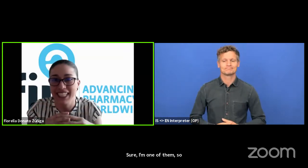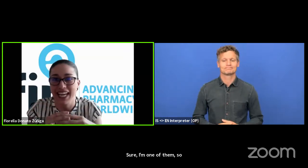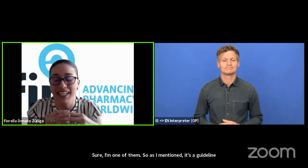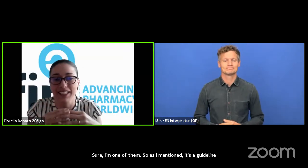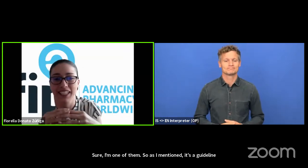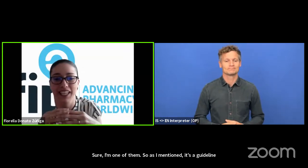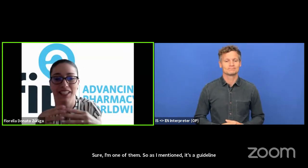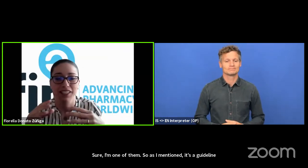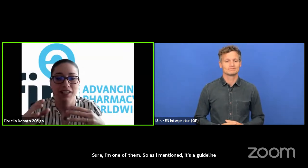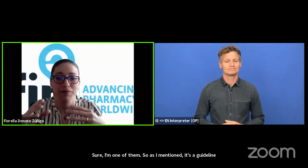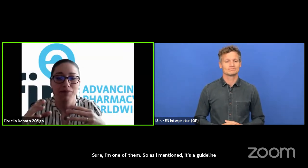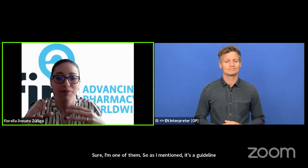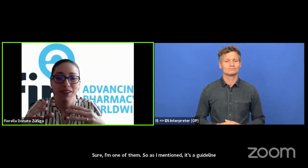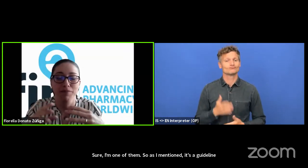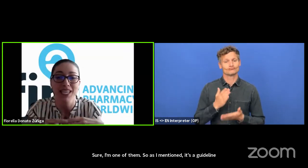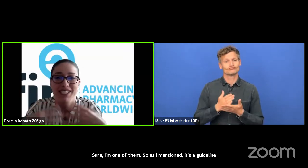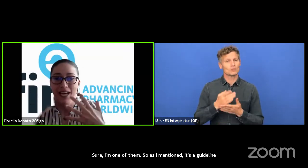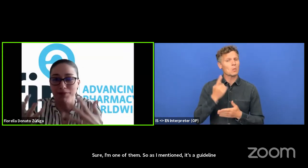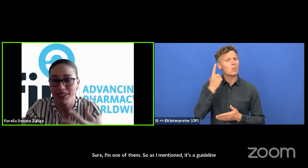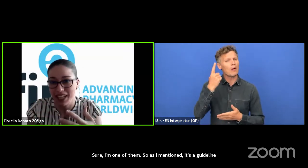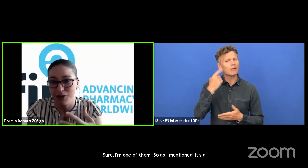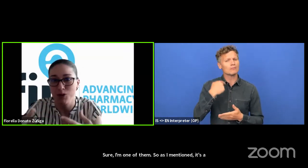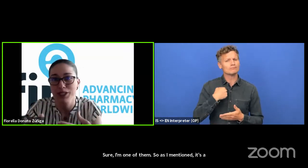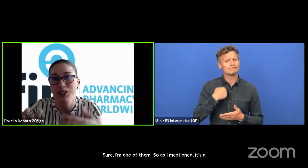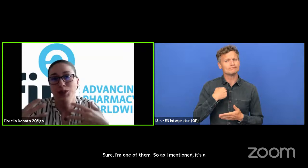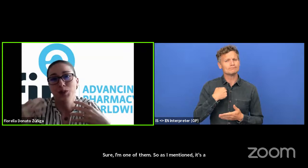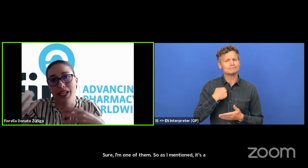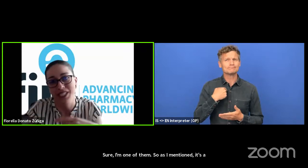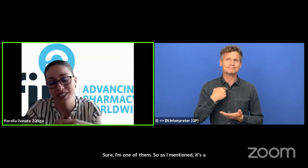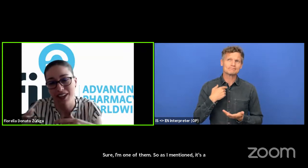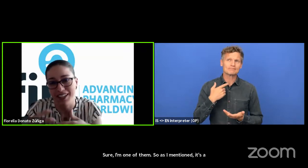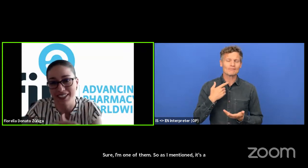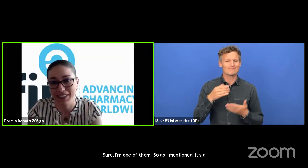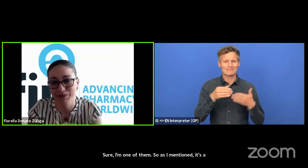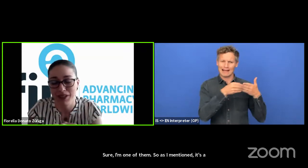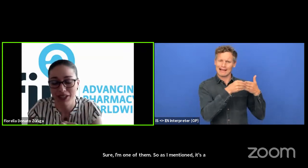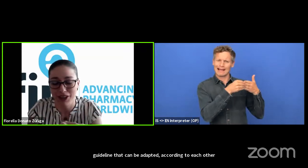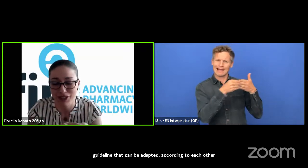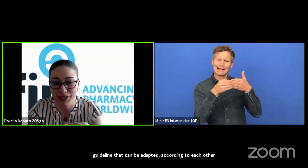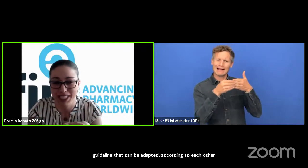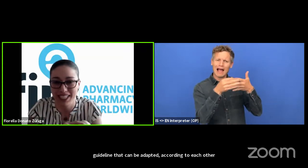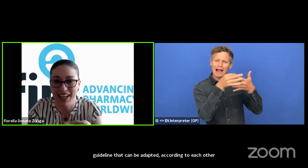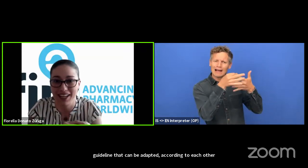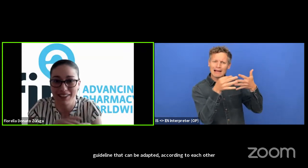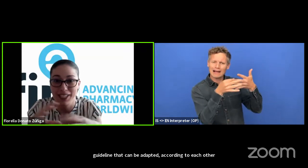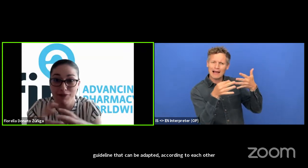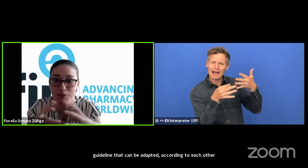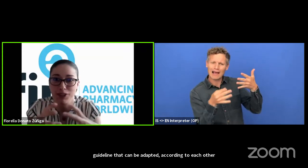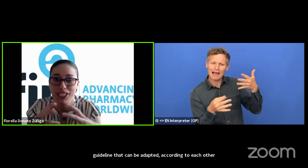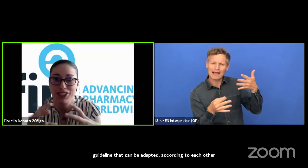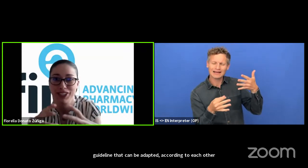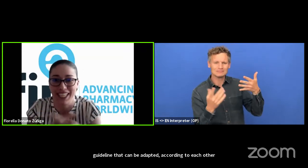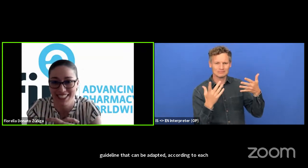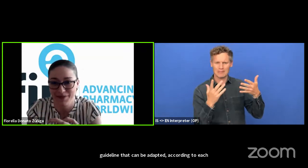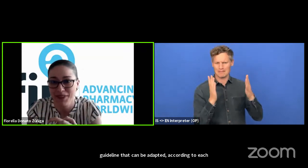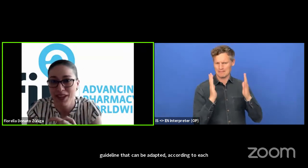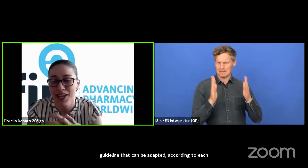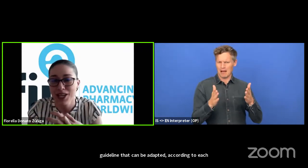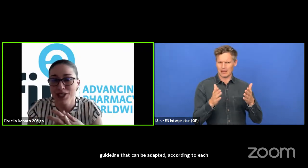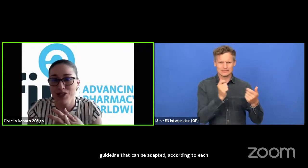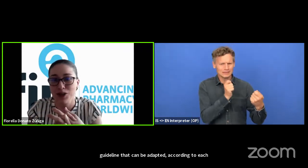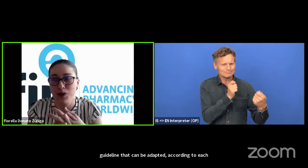guideline that can be adapted according to each country's deaf population